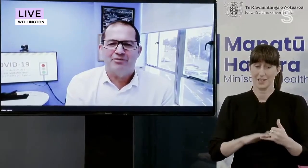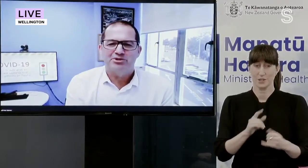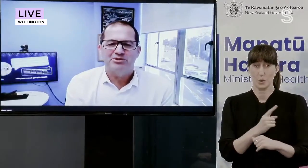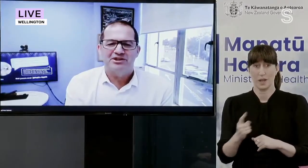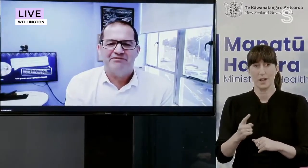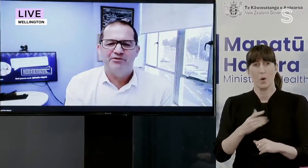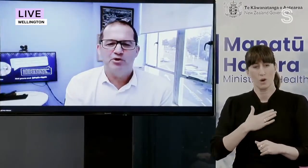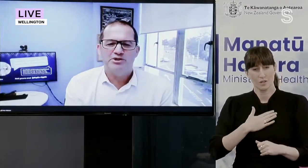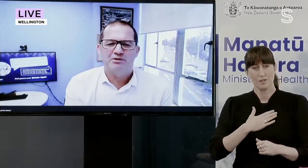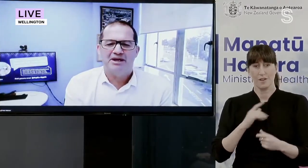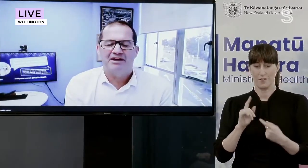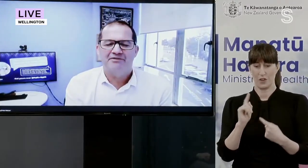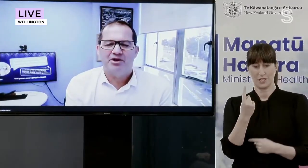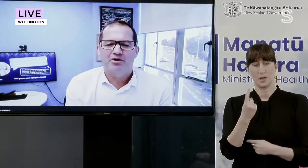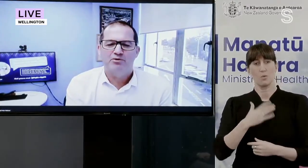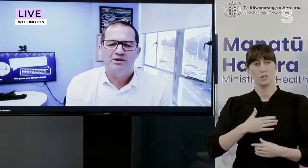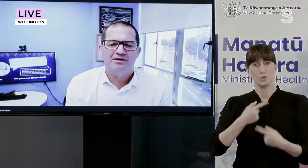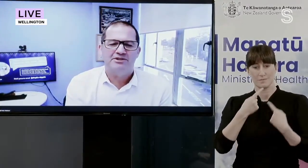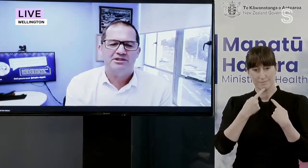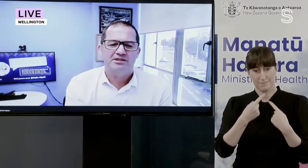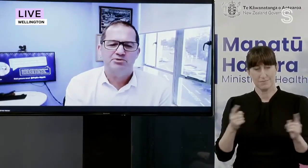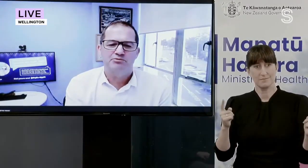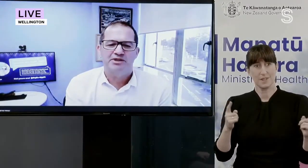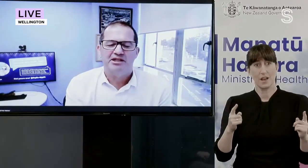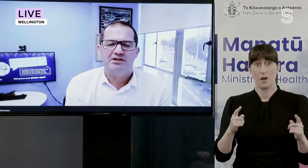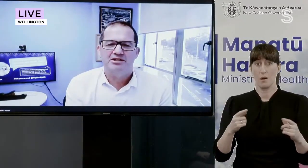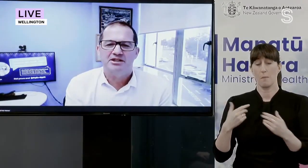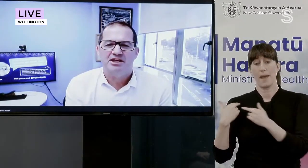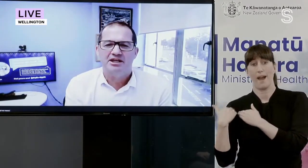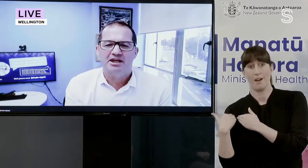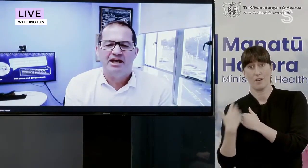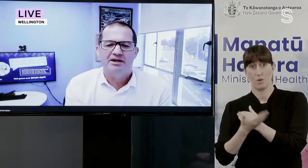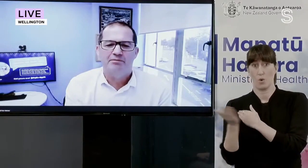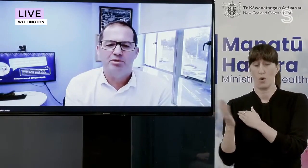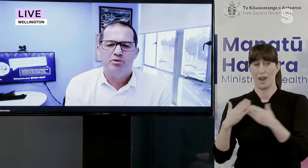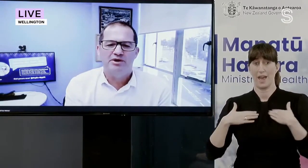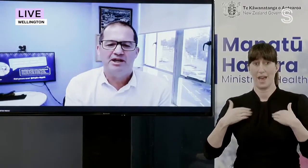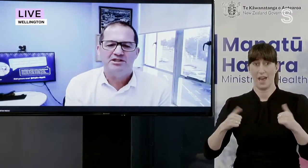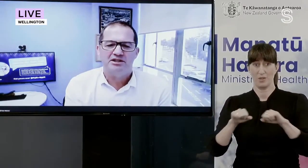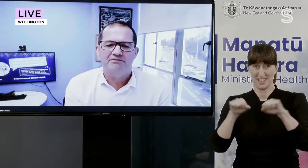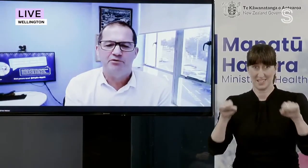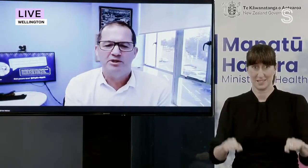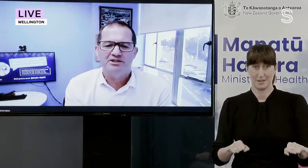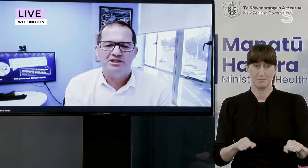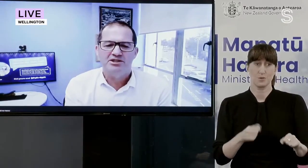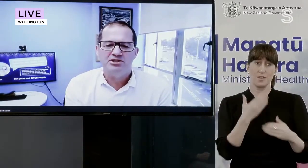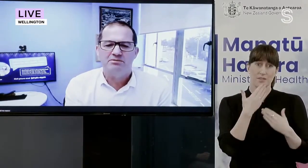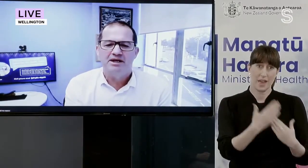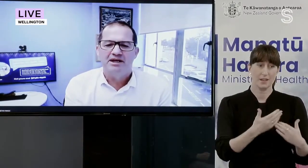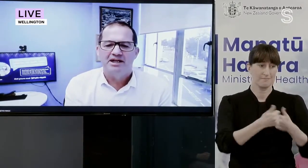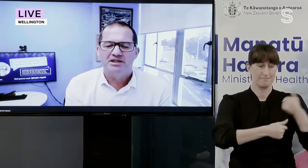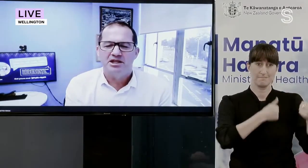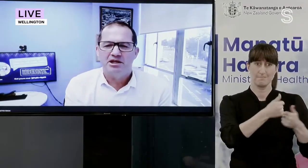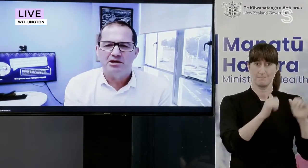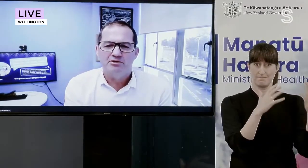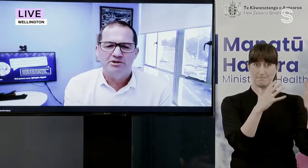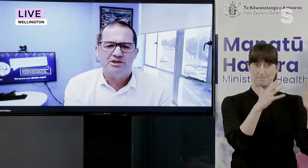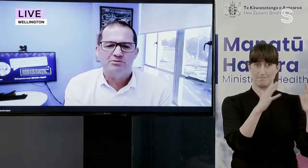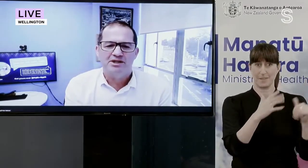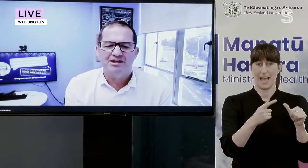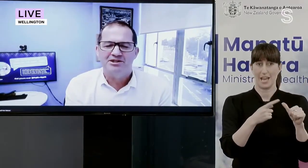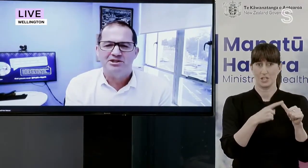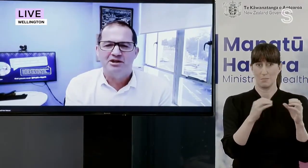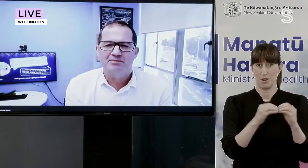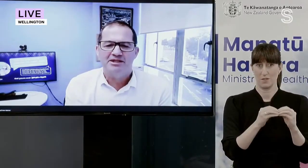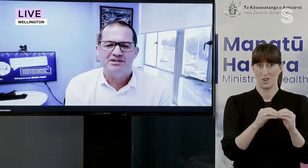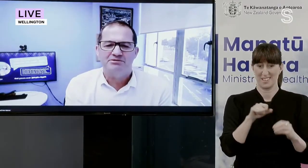the opportunity first on behalf of the whole health system to recognise, thank and applaud Ashley for his leadership as he concludes this week